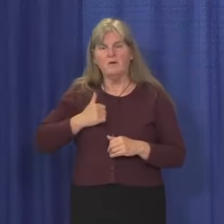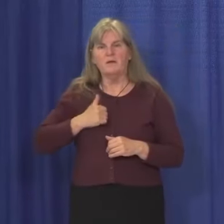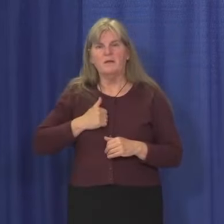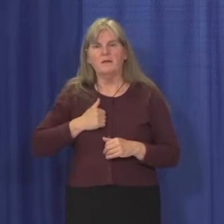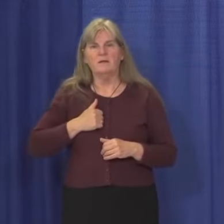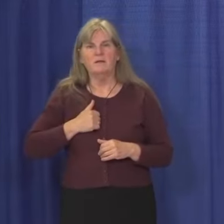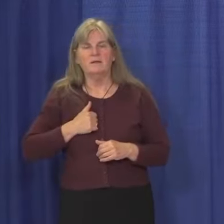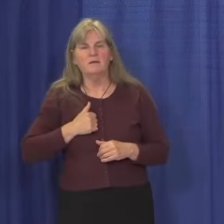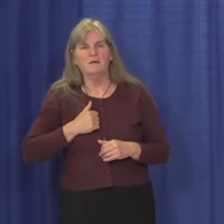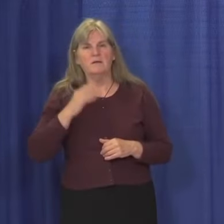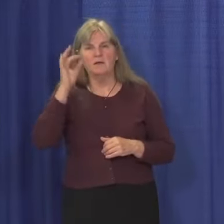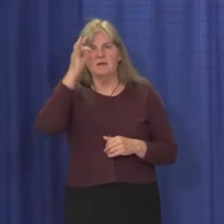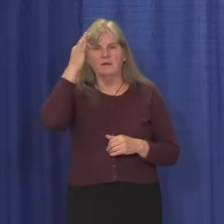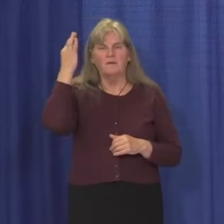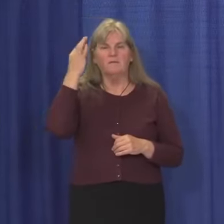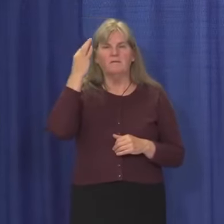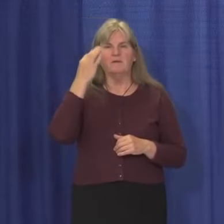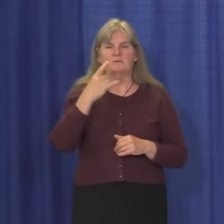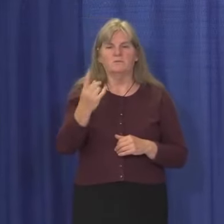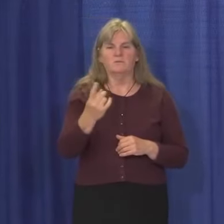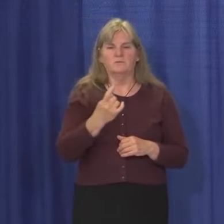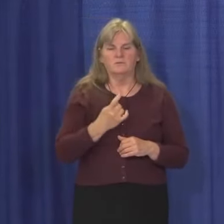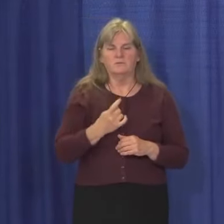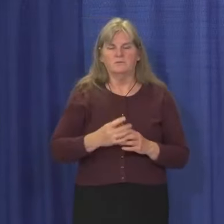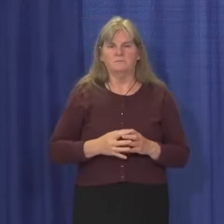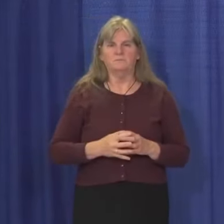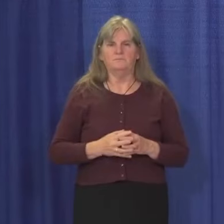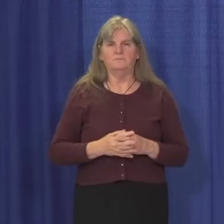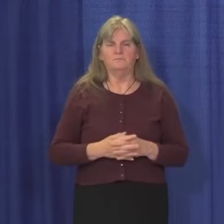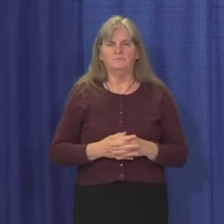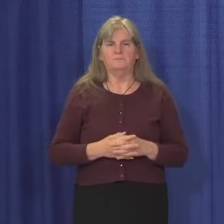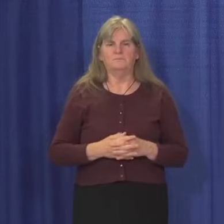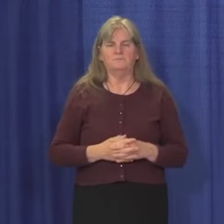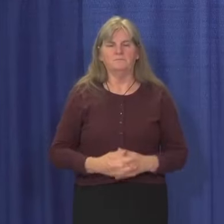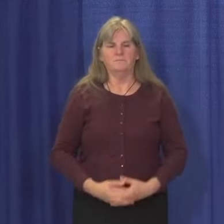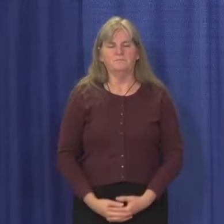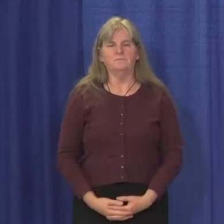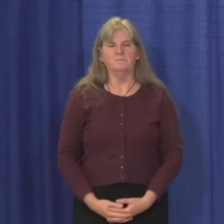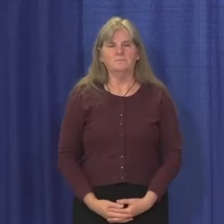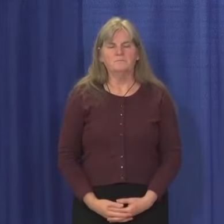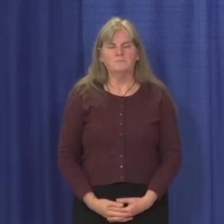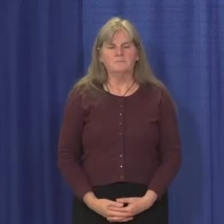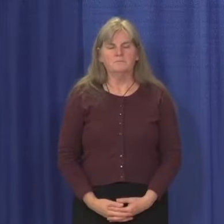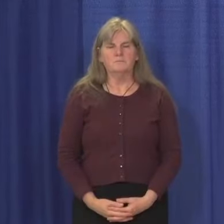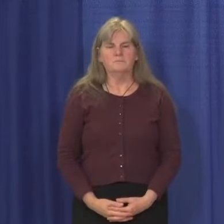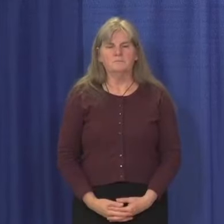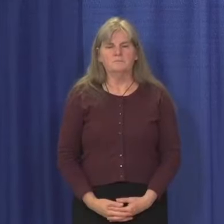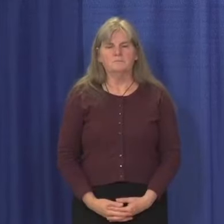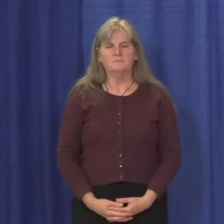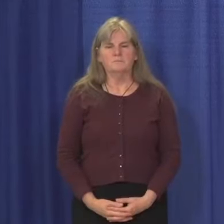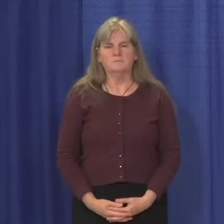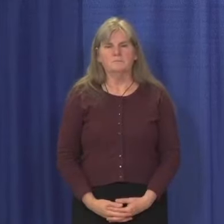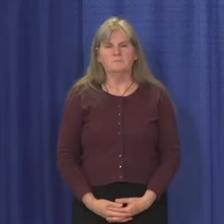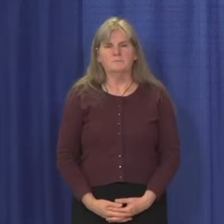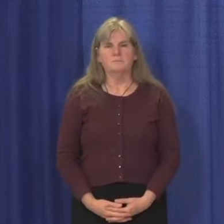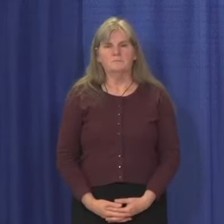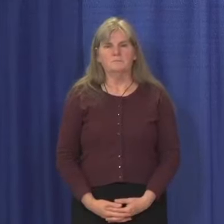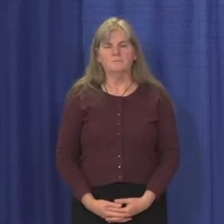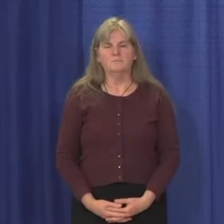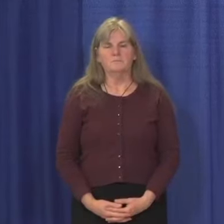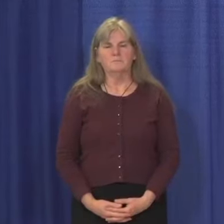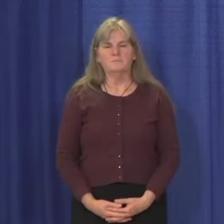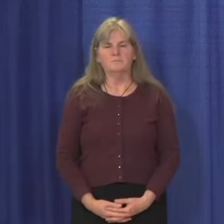Oui, bonjour. Une question en français pour le Dr Hanley. On parle justement de l'objectif de 95% de vaccination, et c'est un objectif